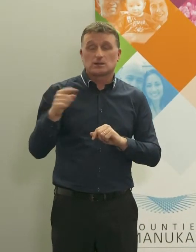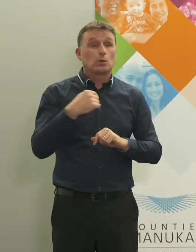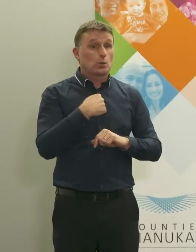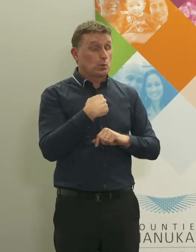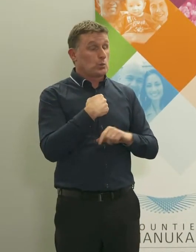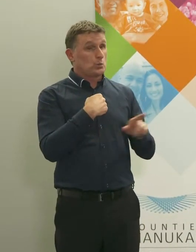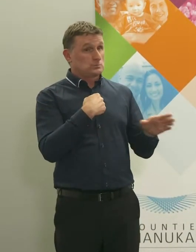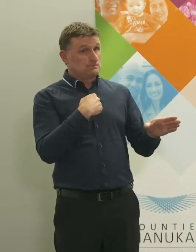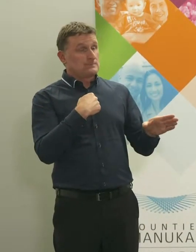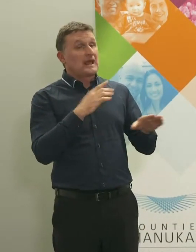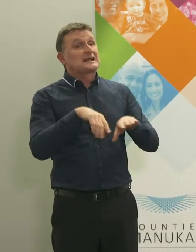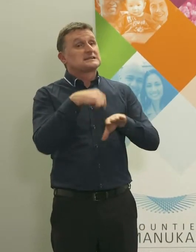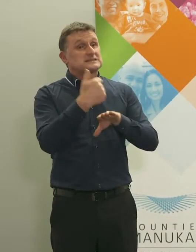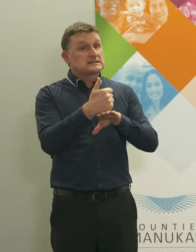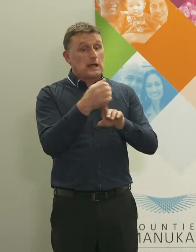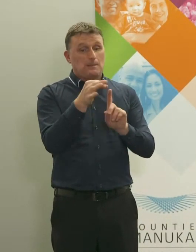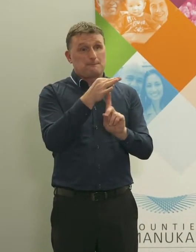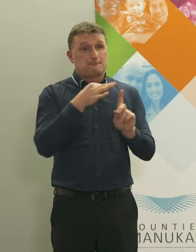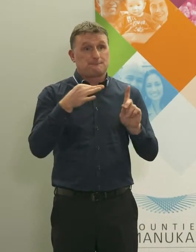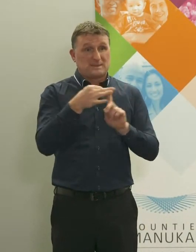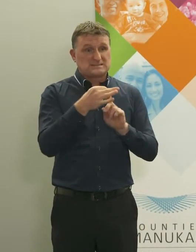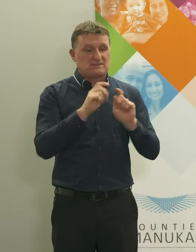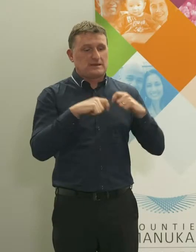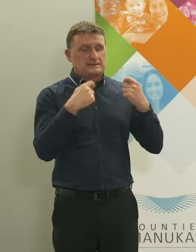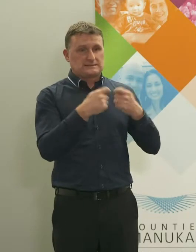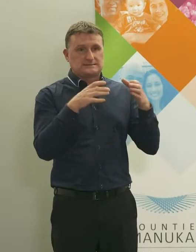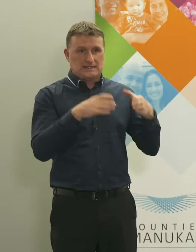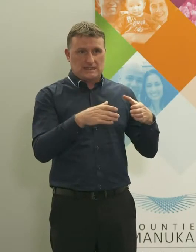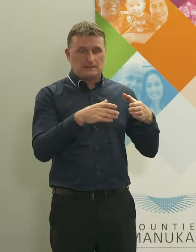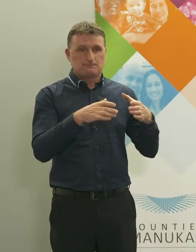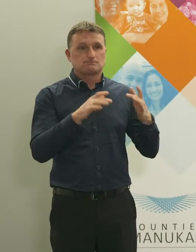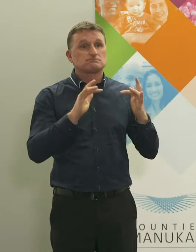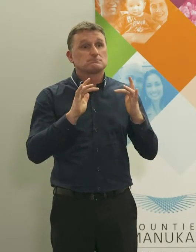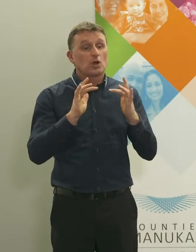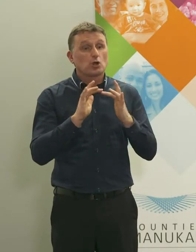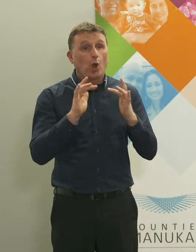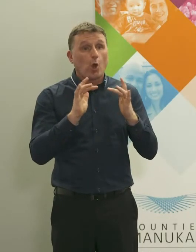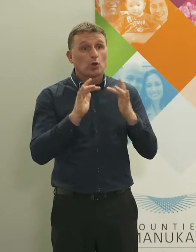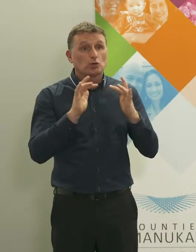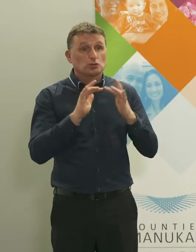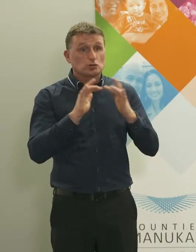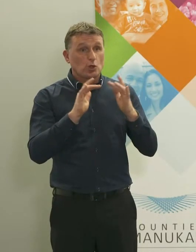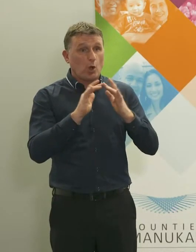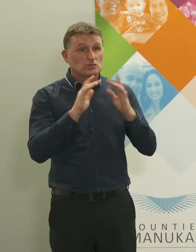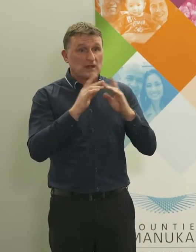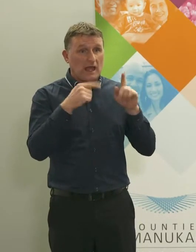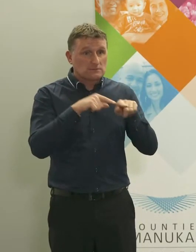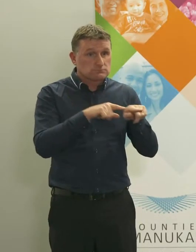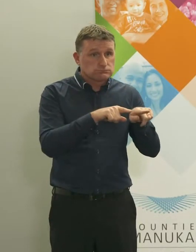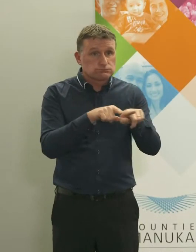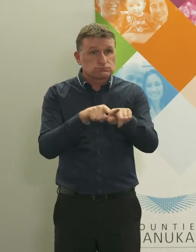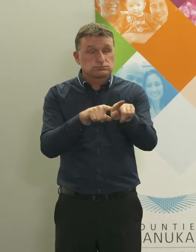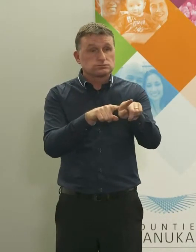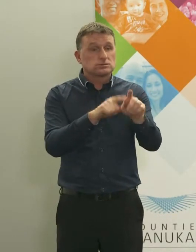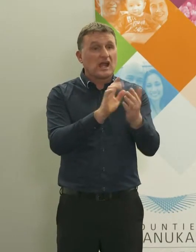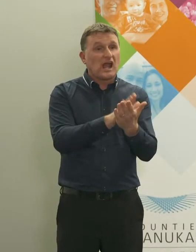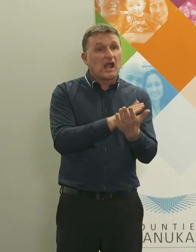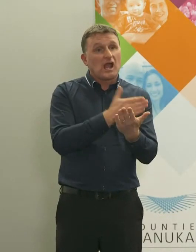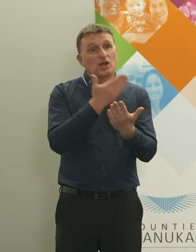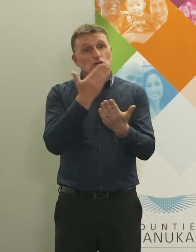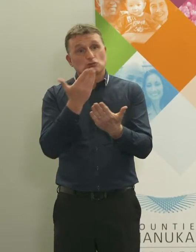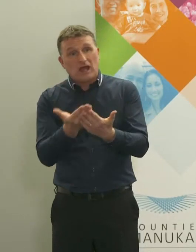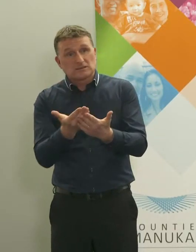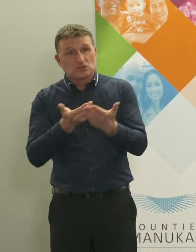team for contact tracing, interpreting services and provision of welfare